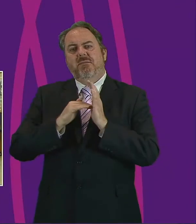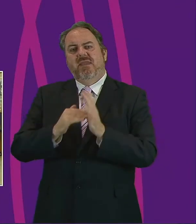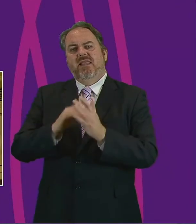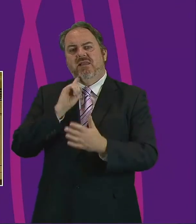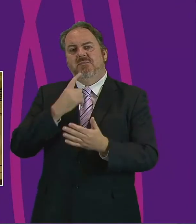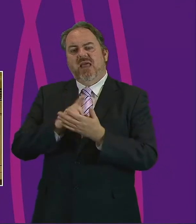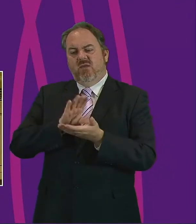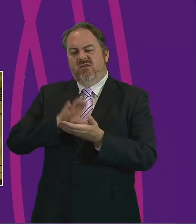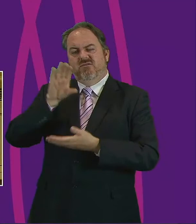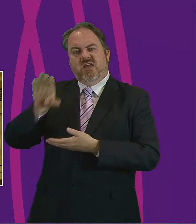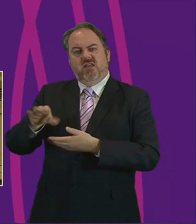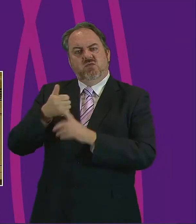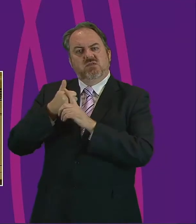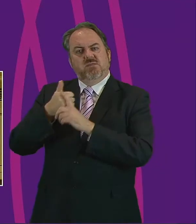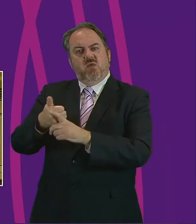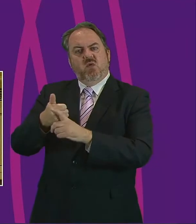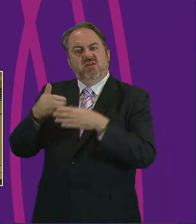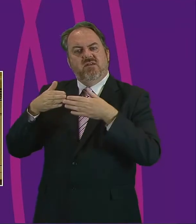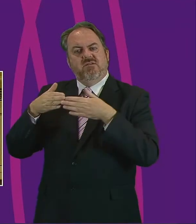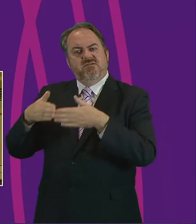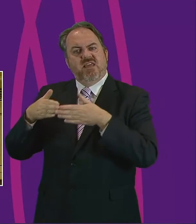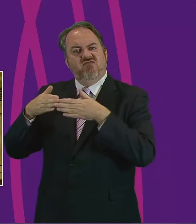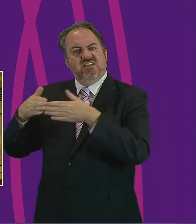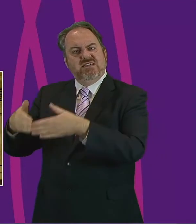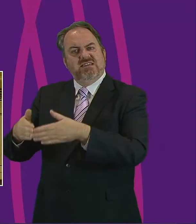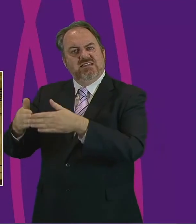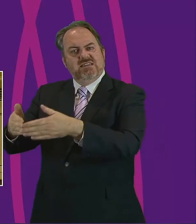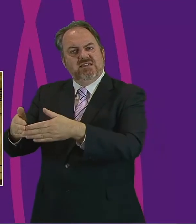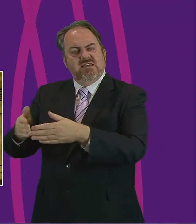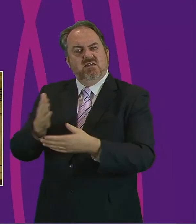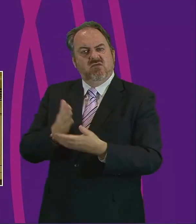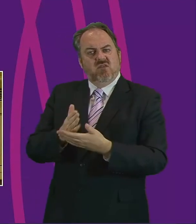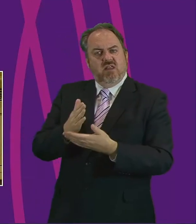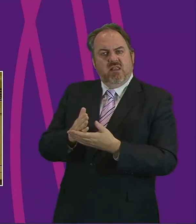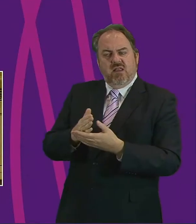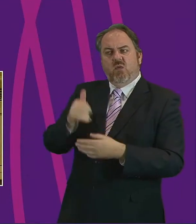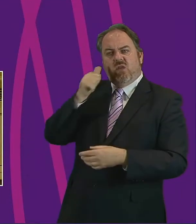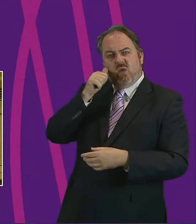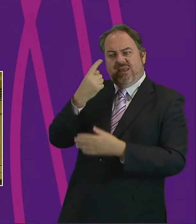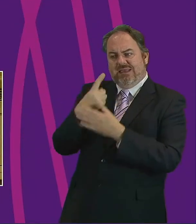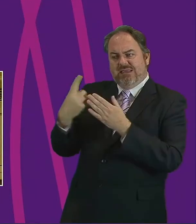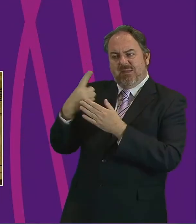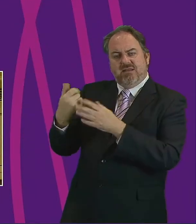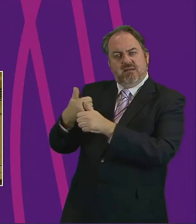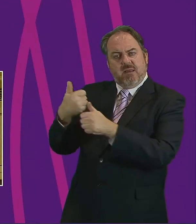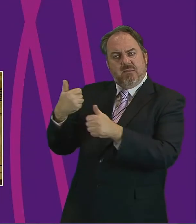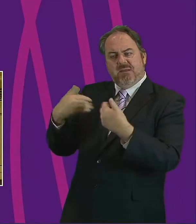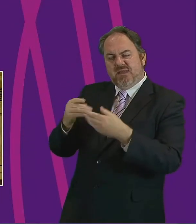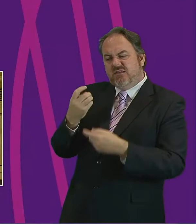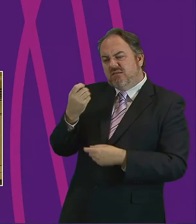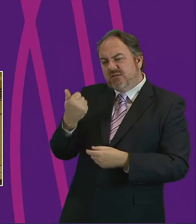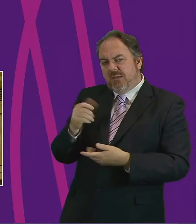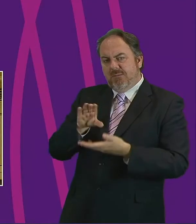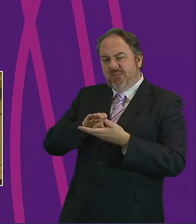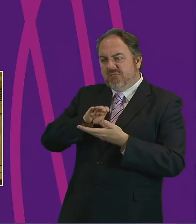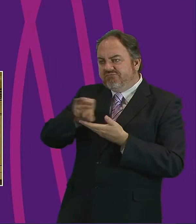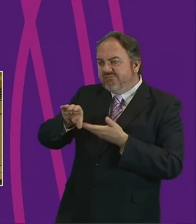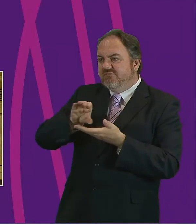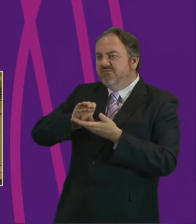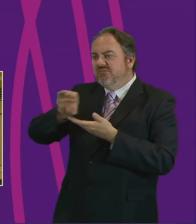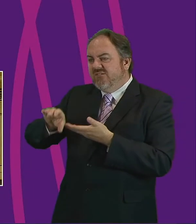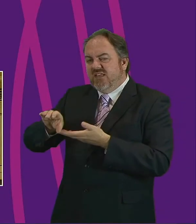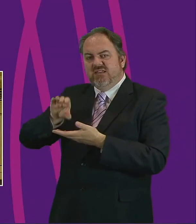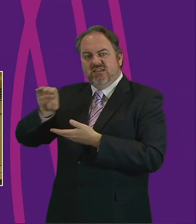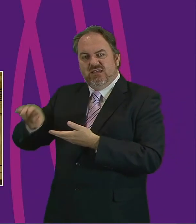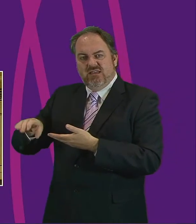support operators throughout the current COVID crisis. While vital independent operators have received some support through other funding streams,